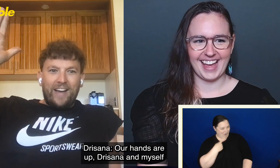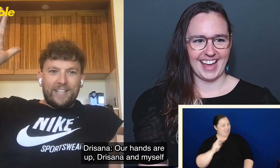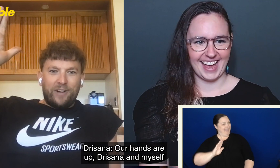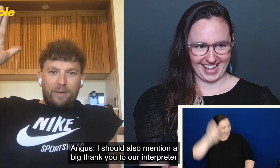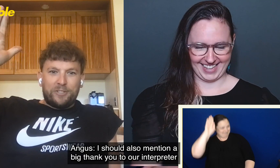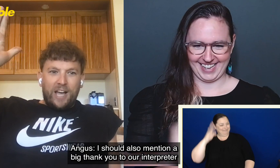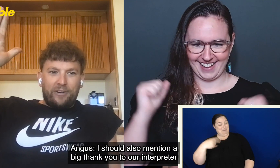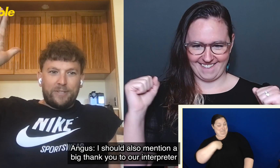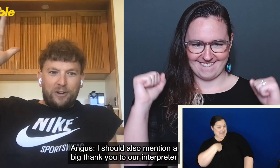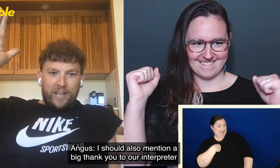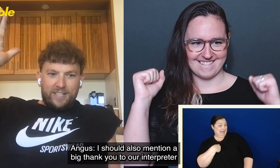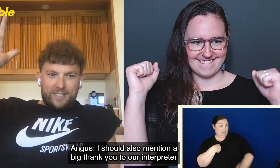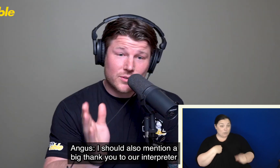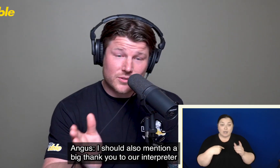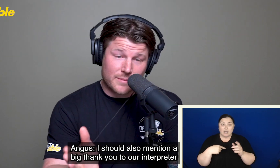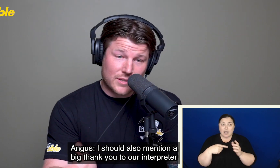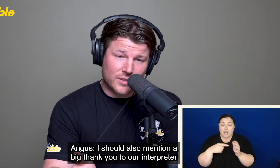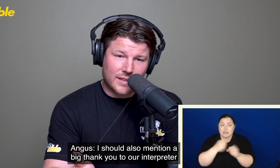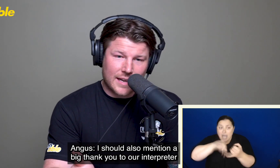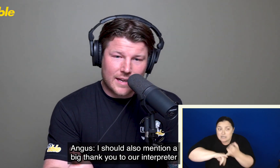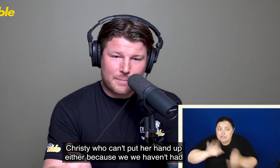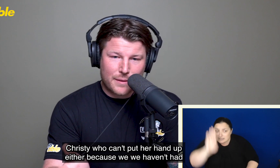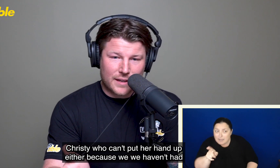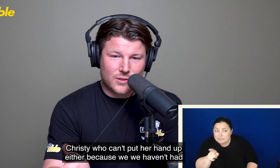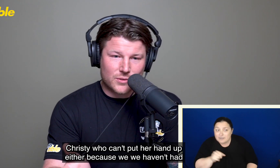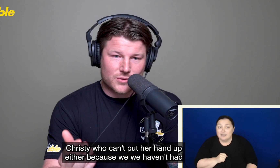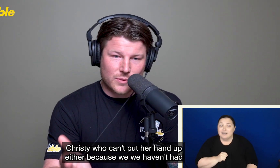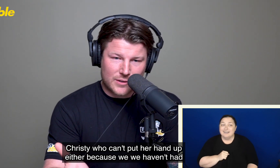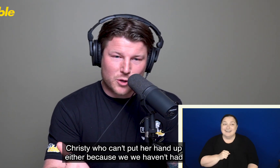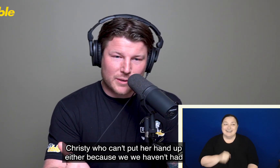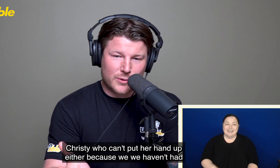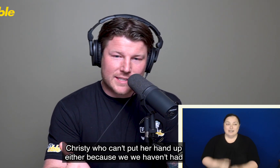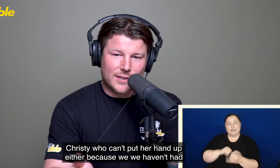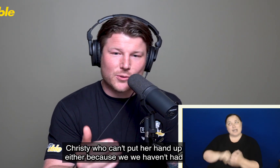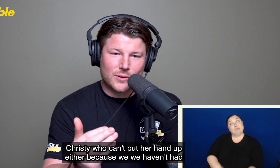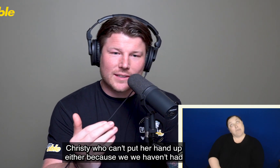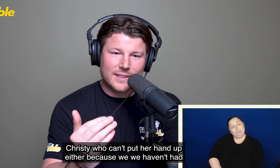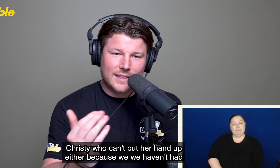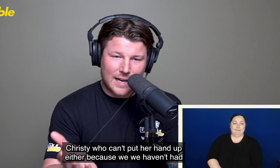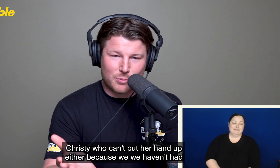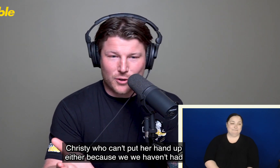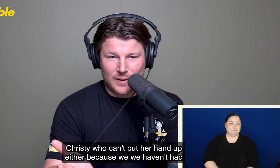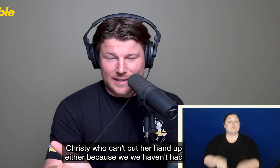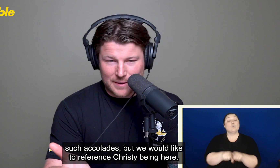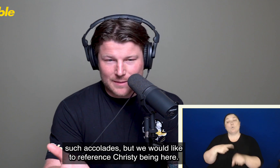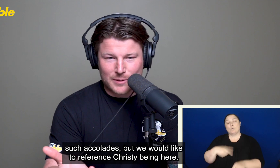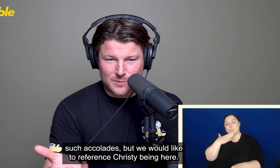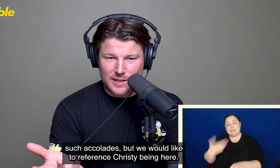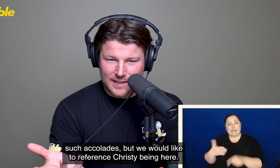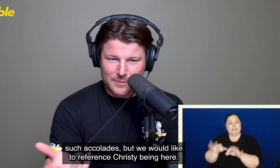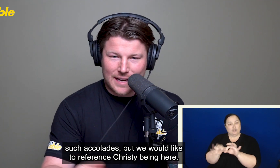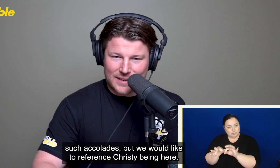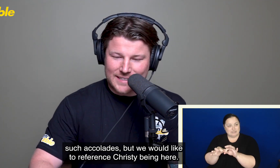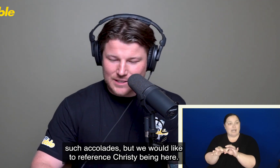And our hands are up, Drisana and myself, Gus. I should also mention a big thank you to our interpreter, Christy, who can't put her hand up either, because